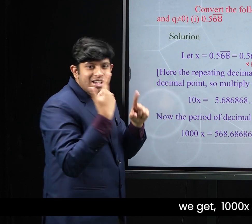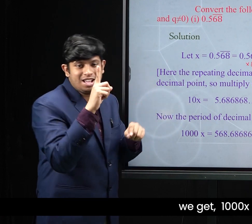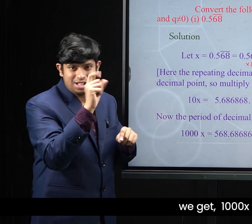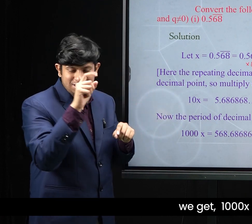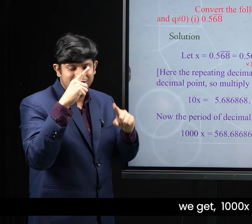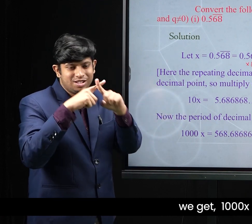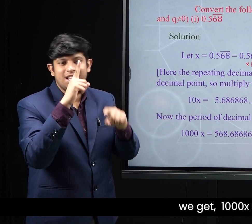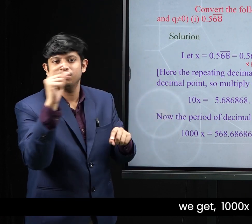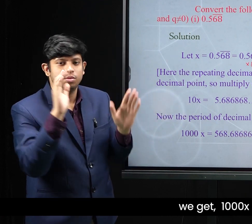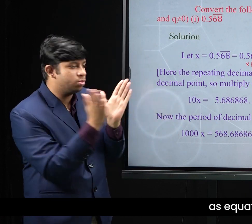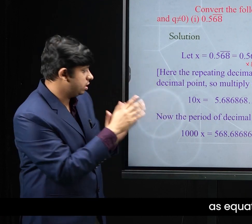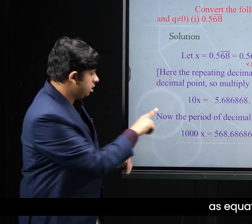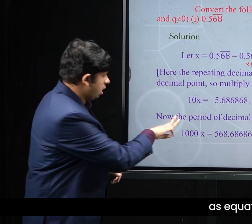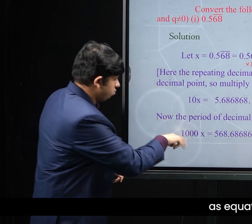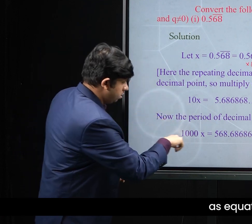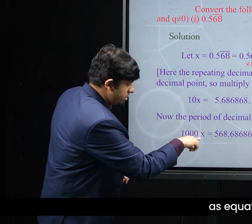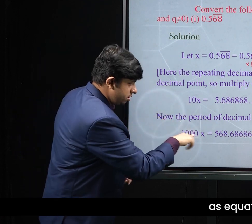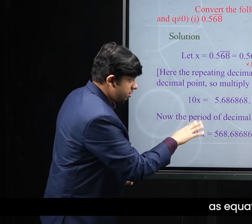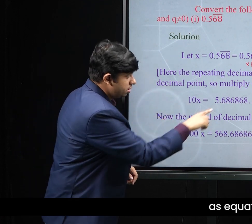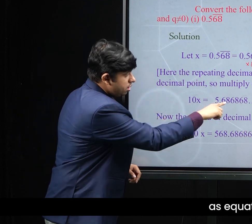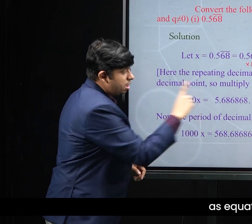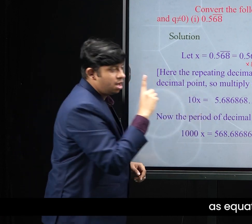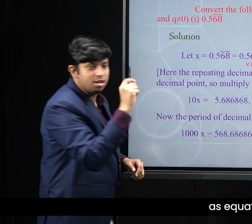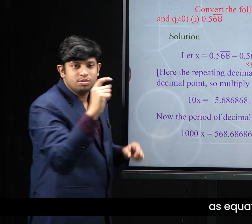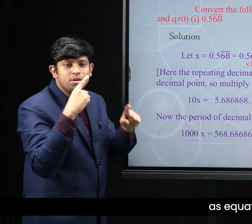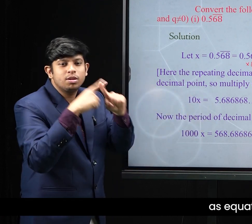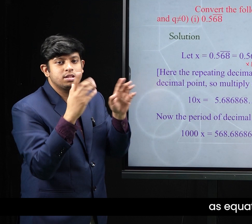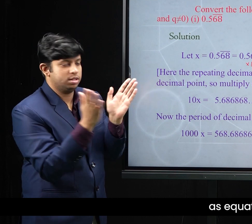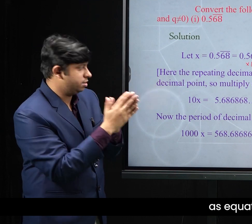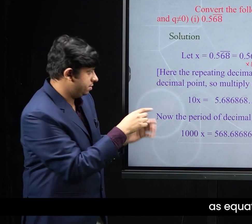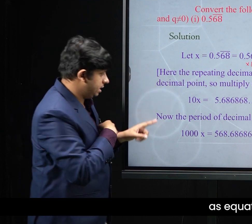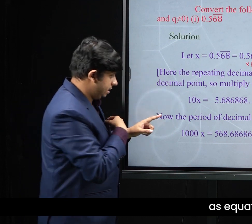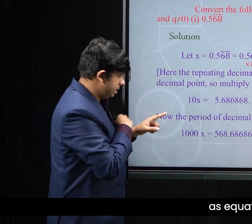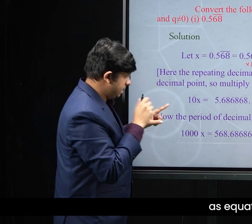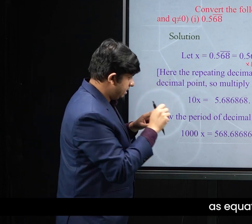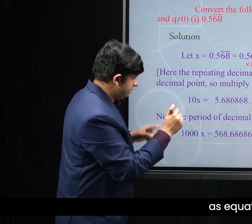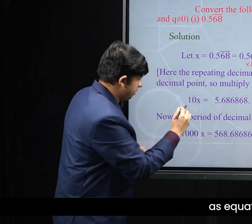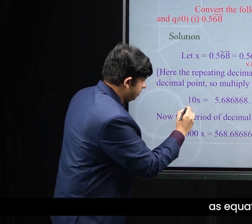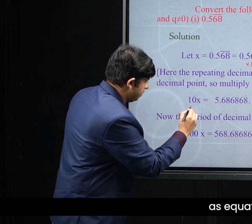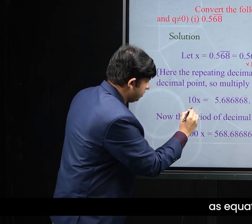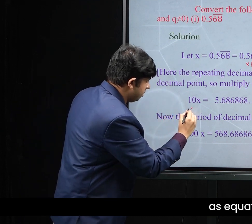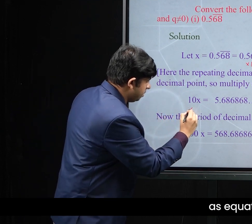568.6868 so on as equation 3.